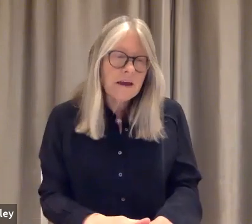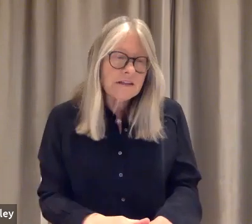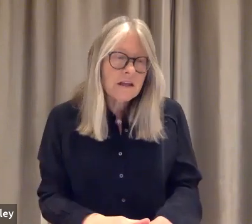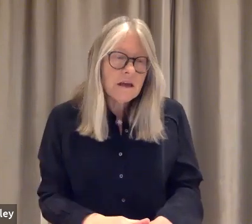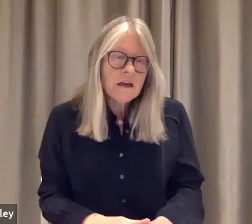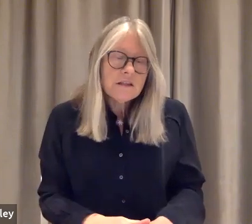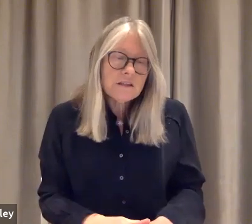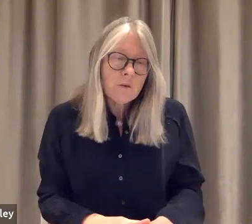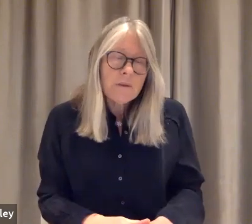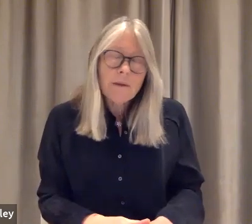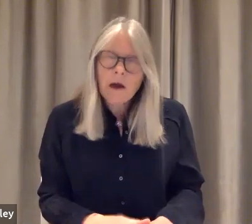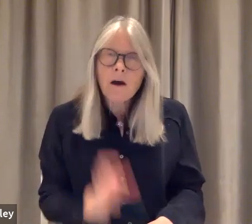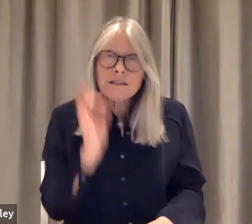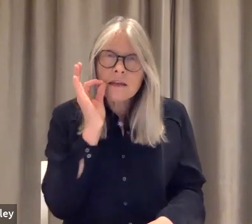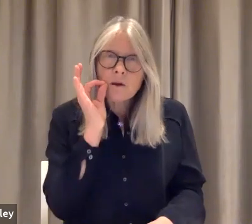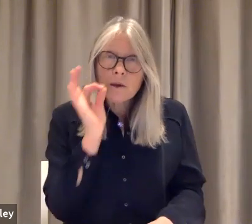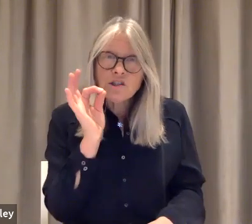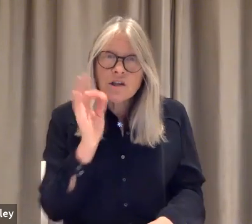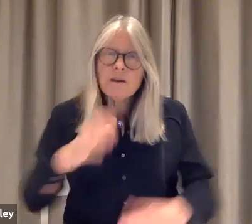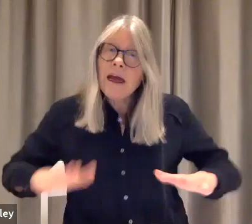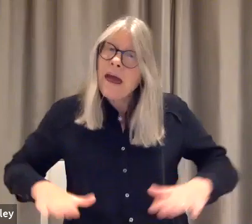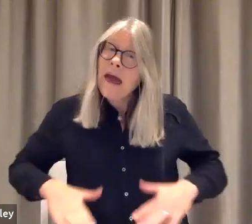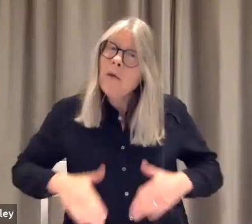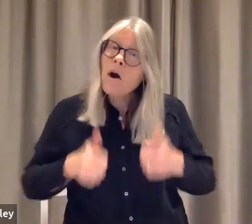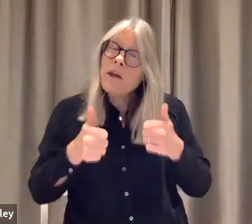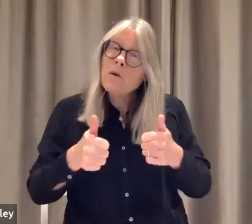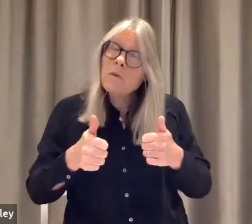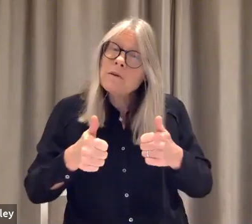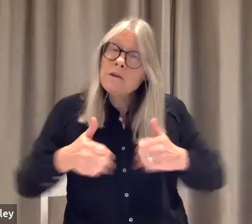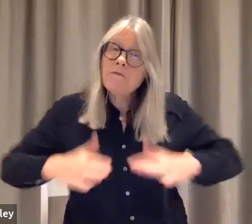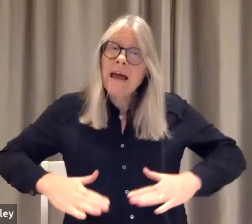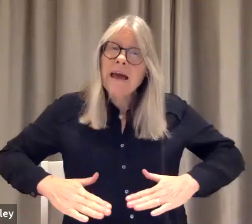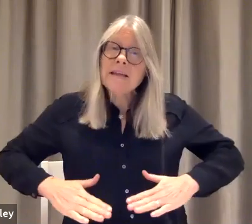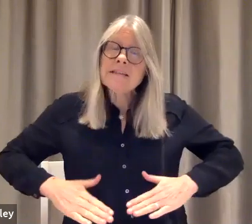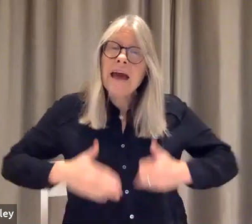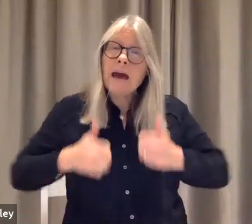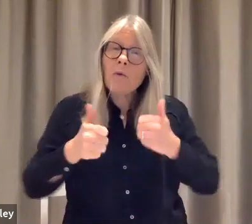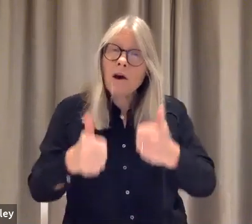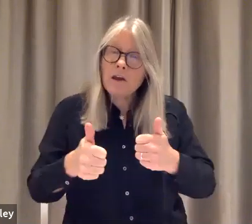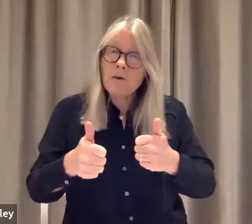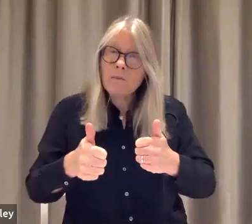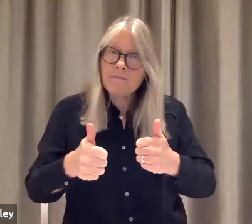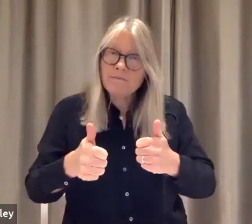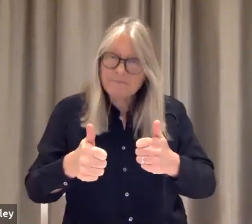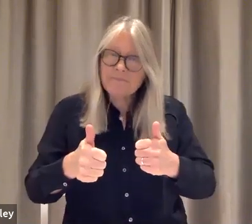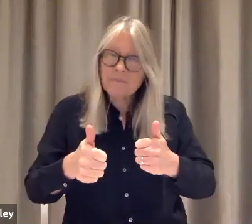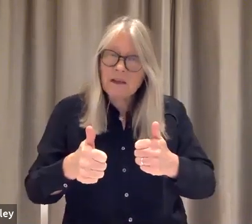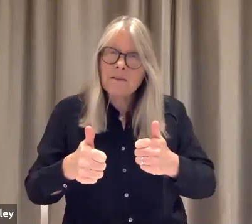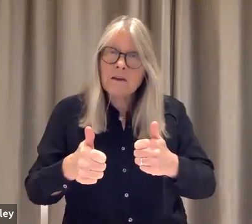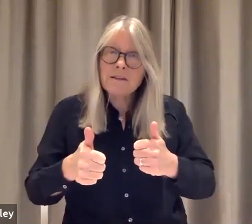Great. So we might be asking the question, how are you? So flat hands, how are you? And then the answer